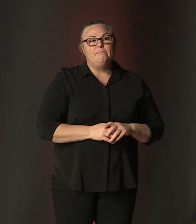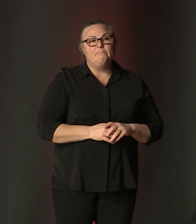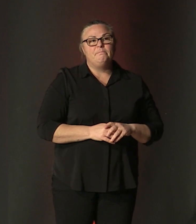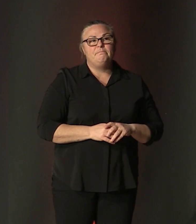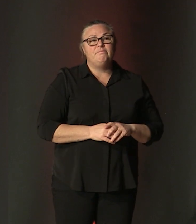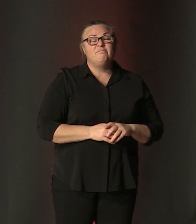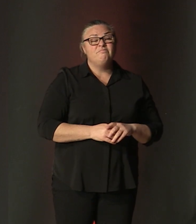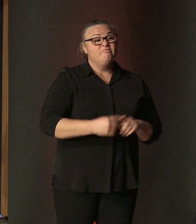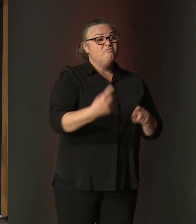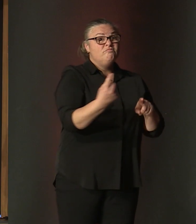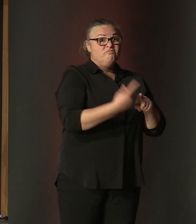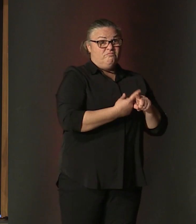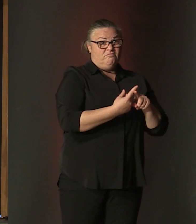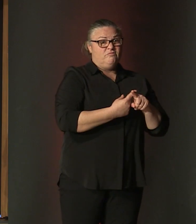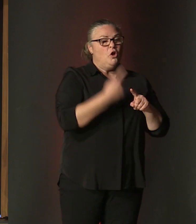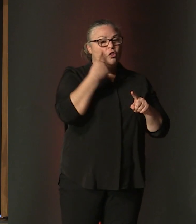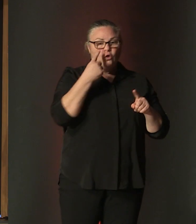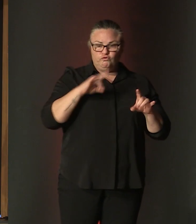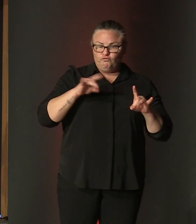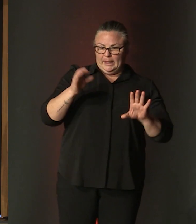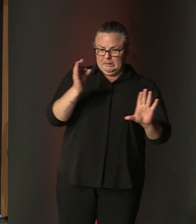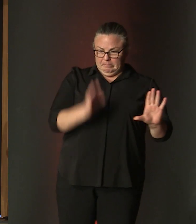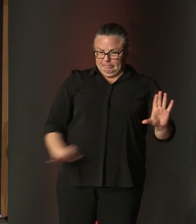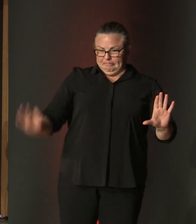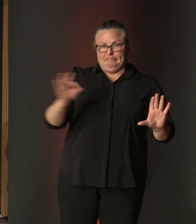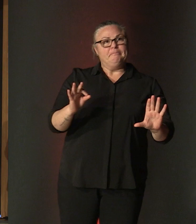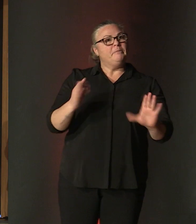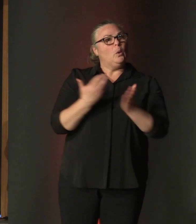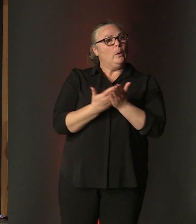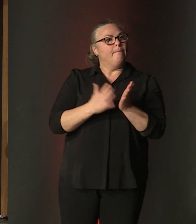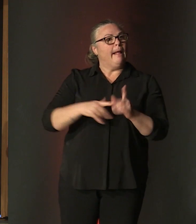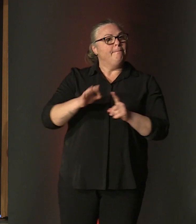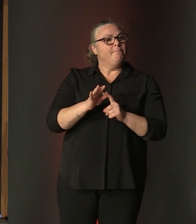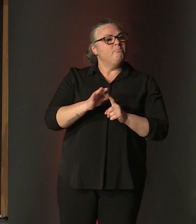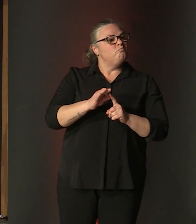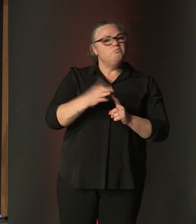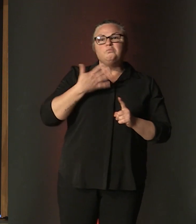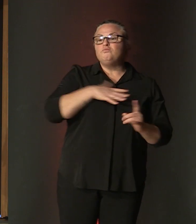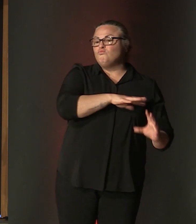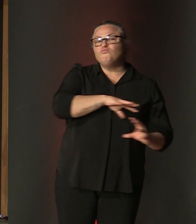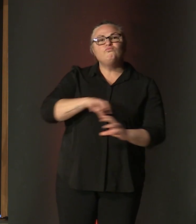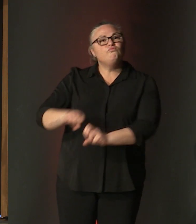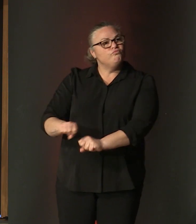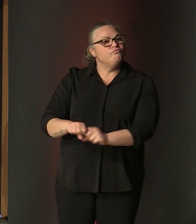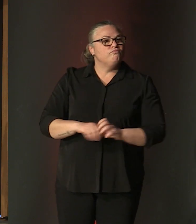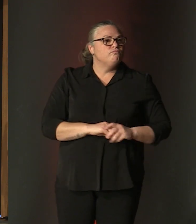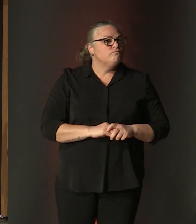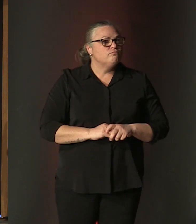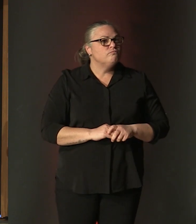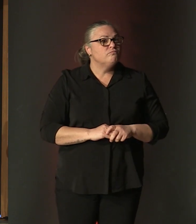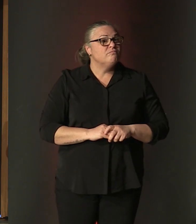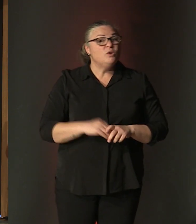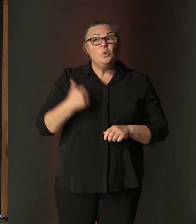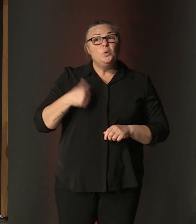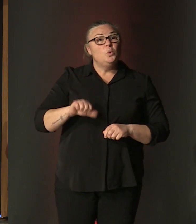The British saw a blank space on a map waiting to be filled. And they used